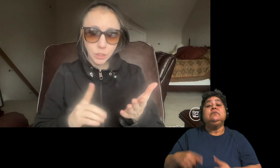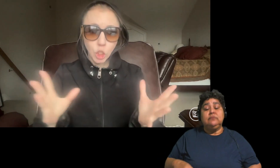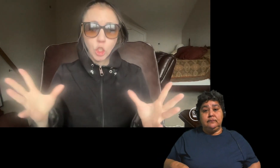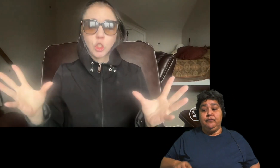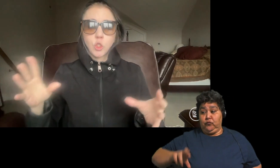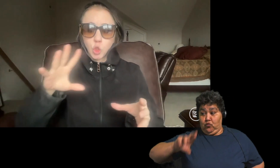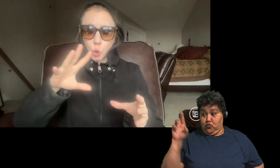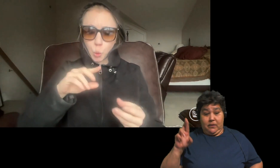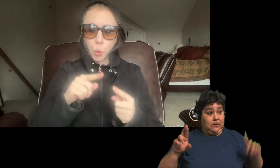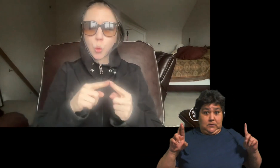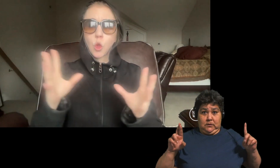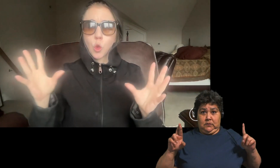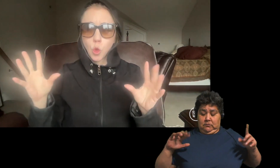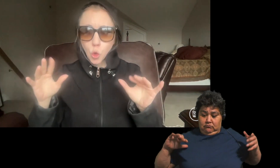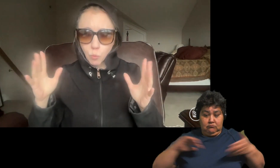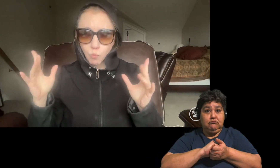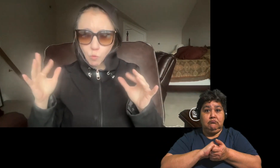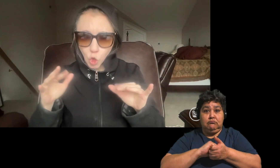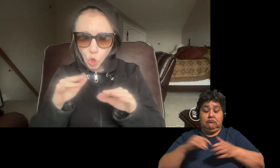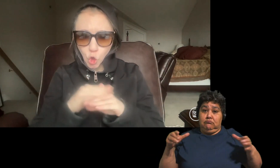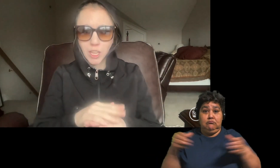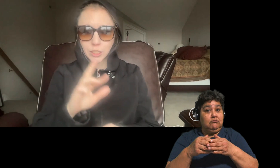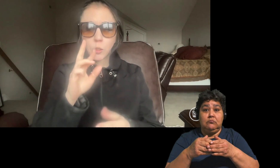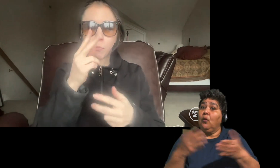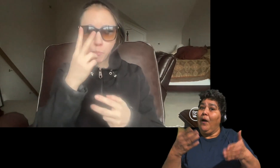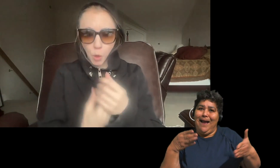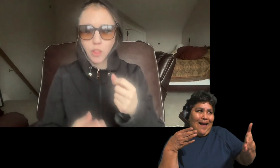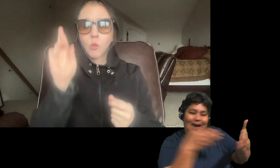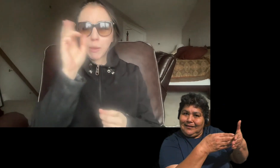was designed originally to unite